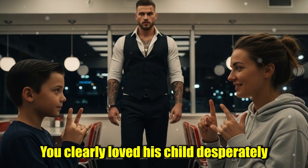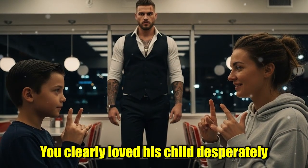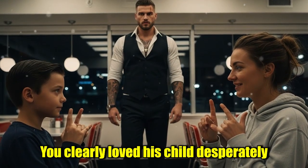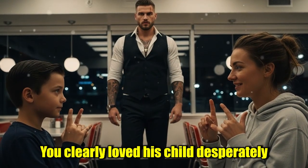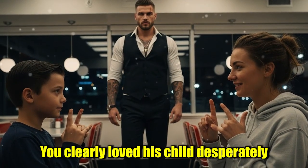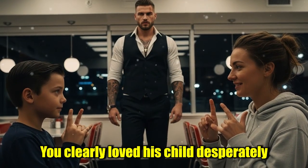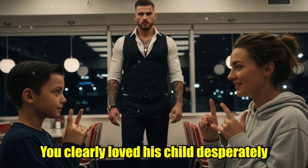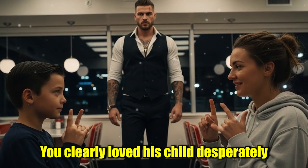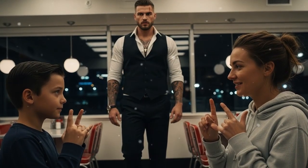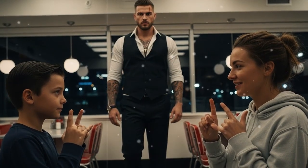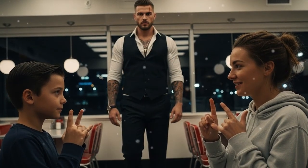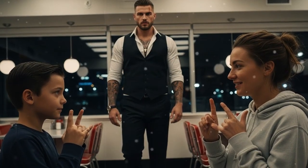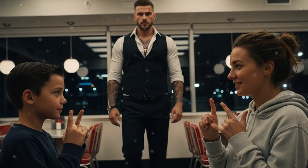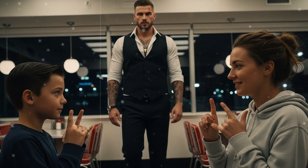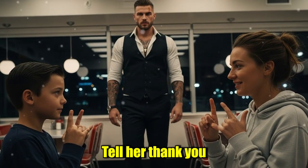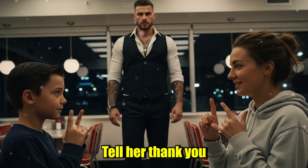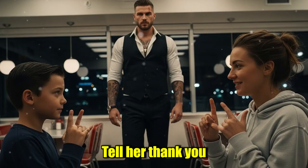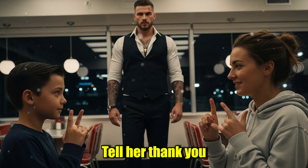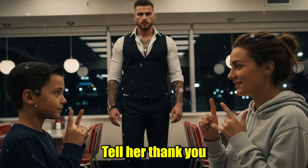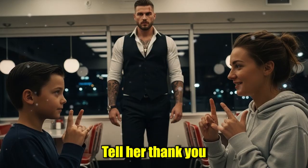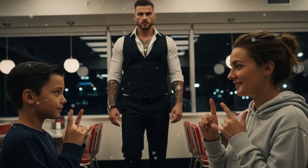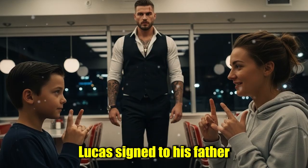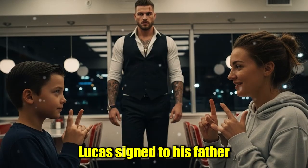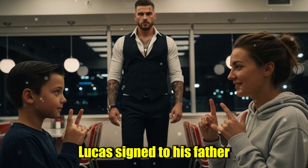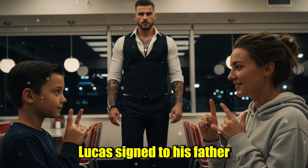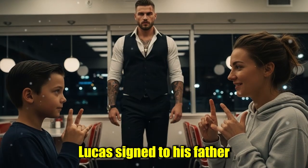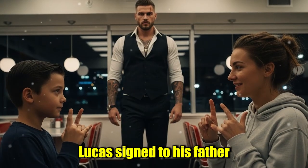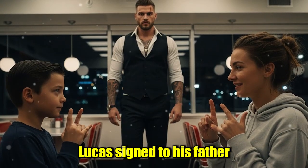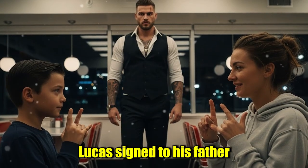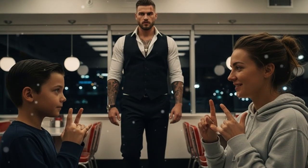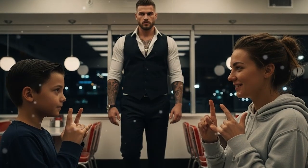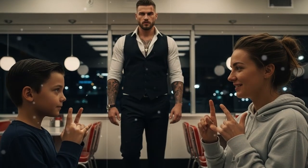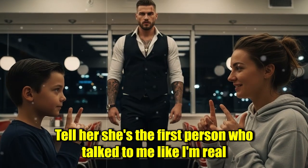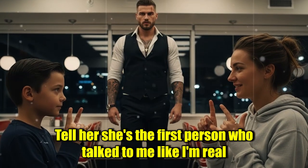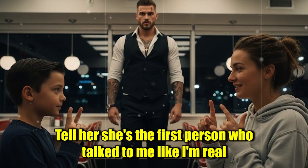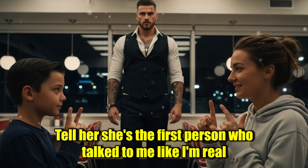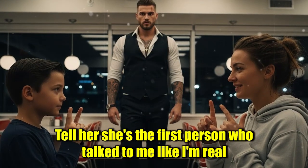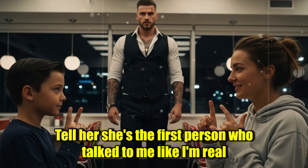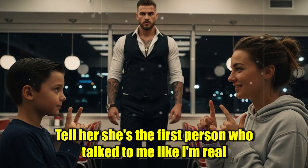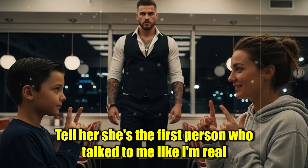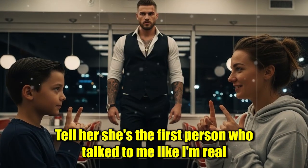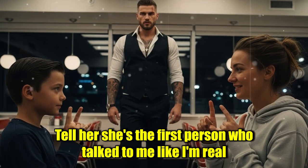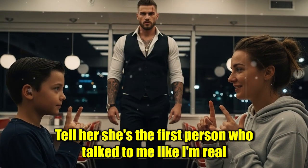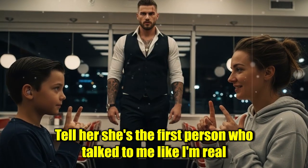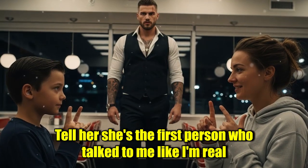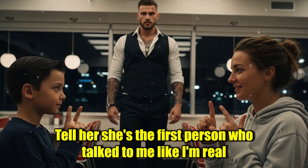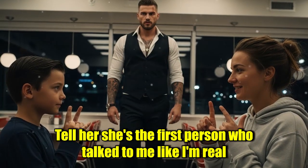his child desperately. "Tell her thank you," Luca signed to his father. "Tell her she's the first person who talked to me like